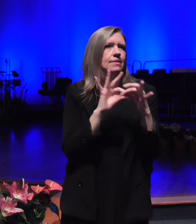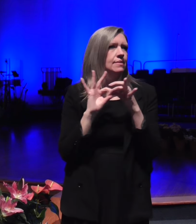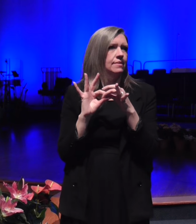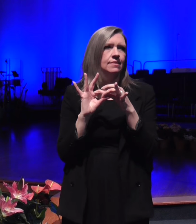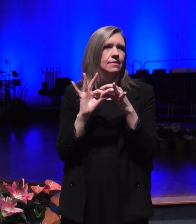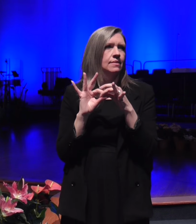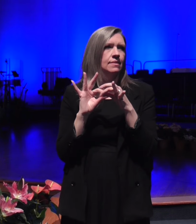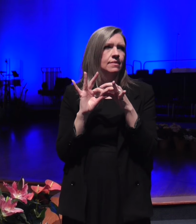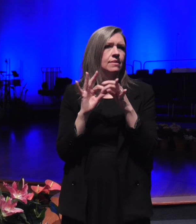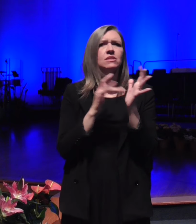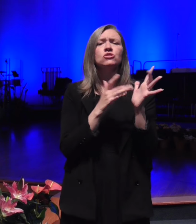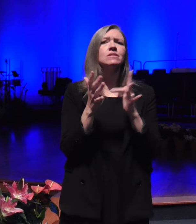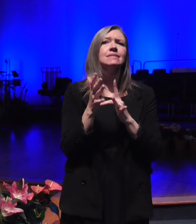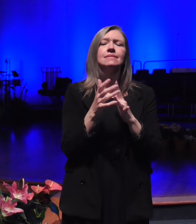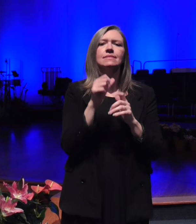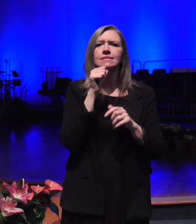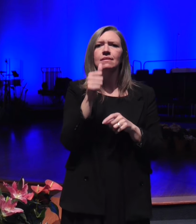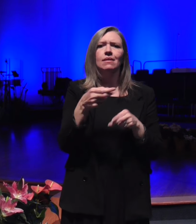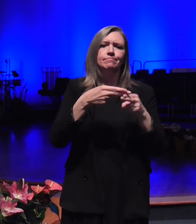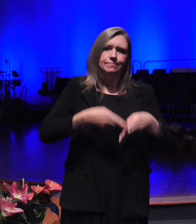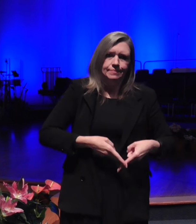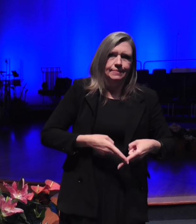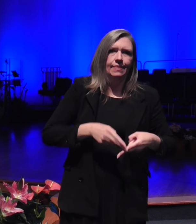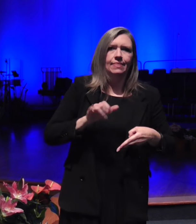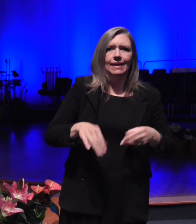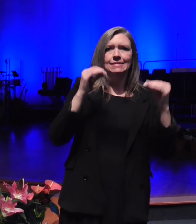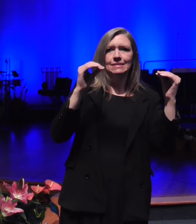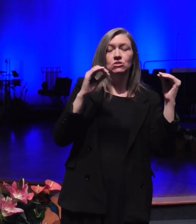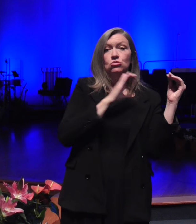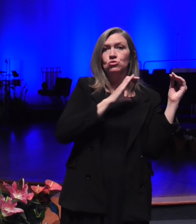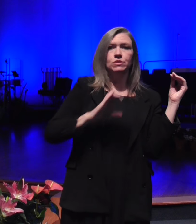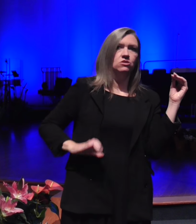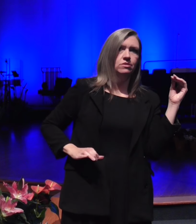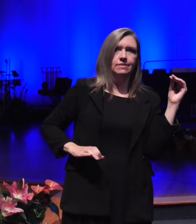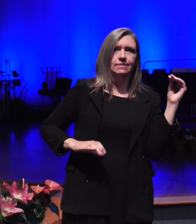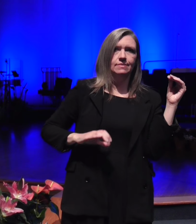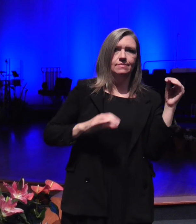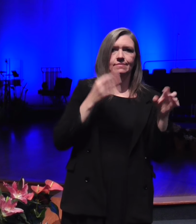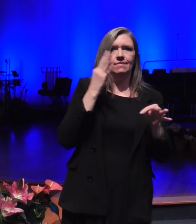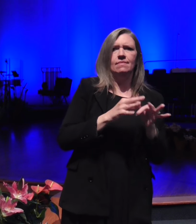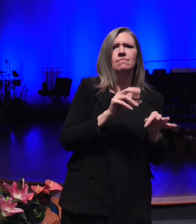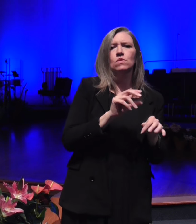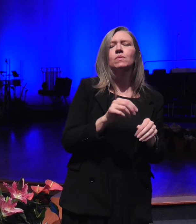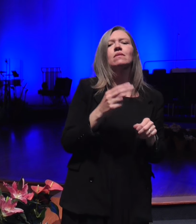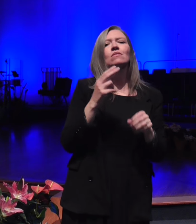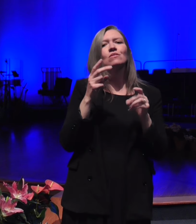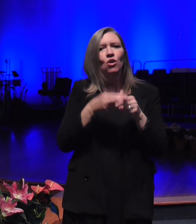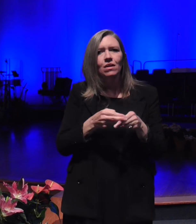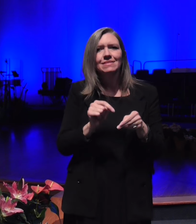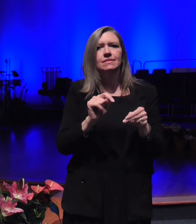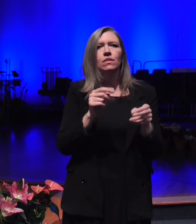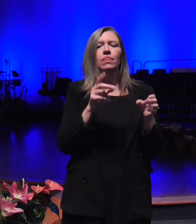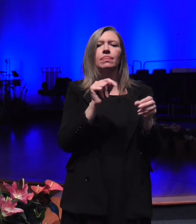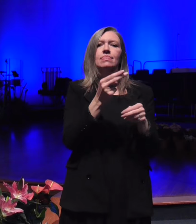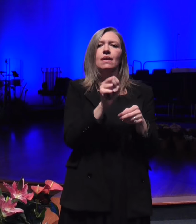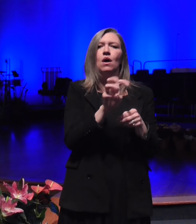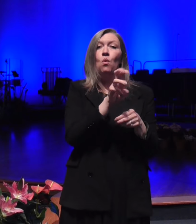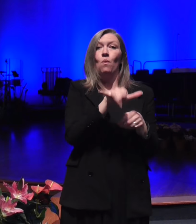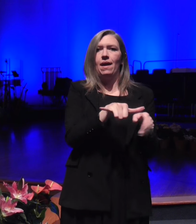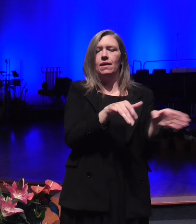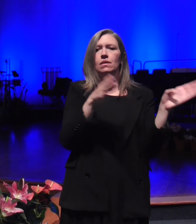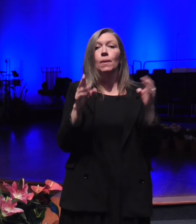Jesus didn't call his teaching Christianity. He called it the way. The Buddha also called his teaching the way. Lao